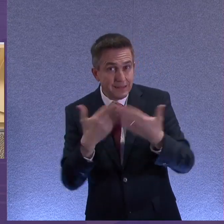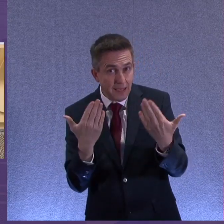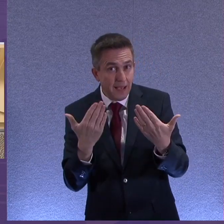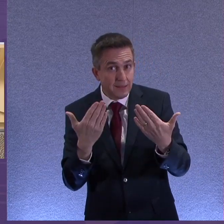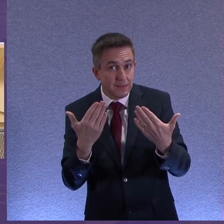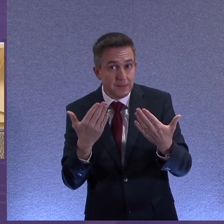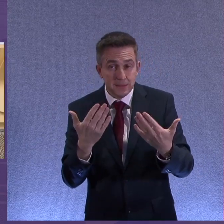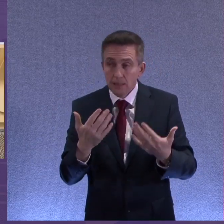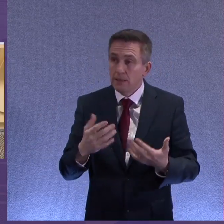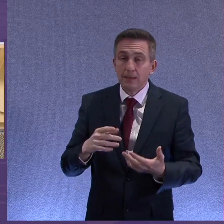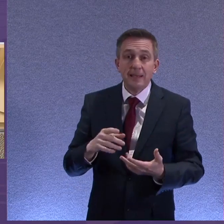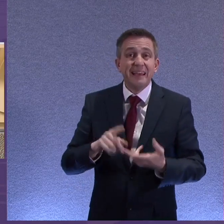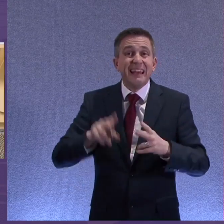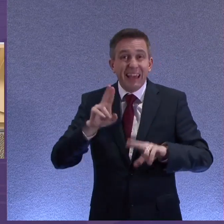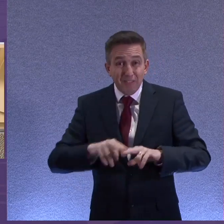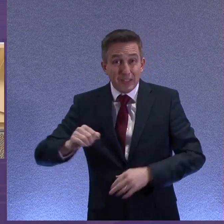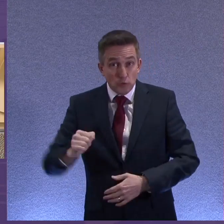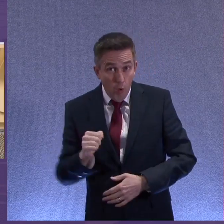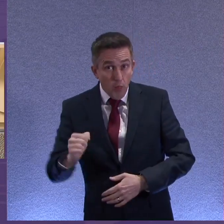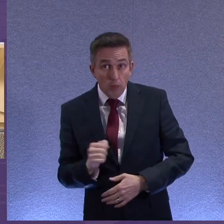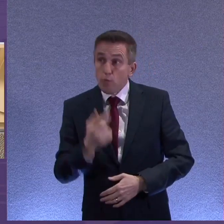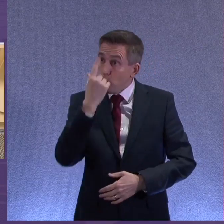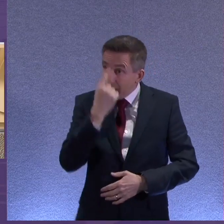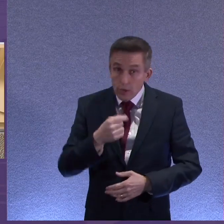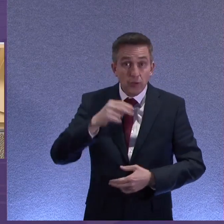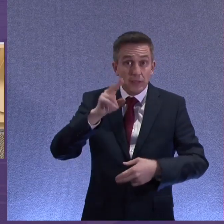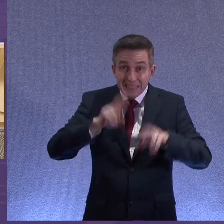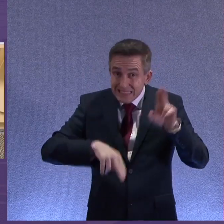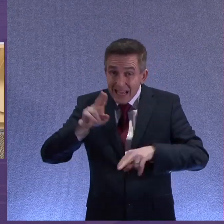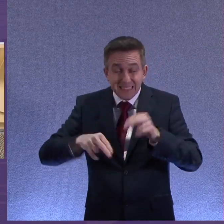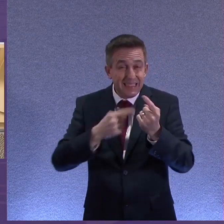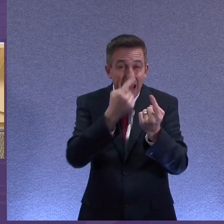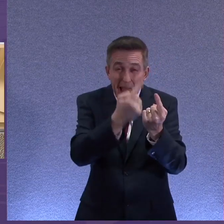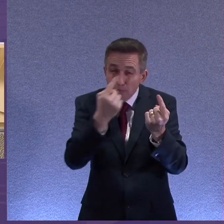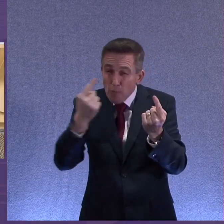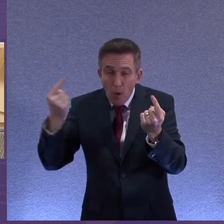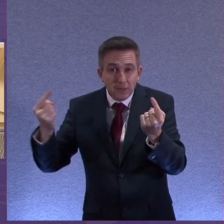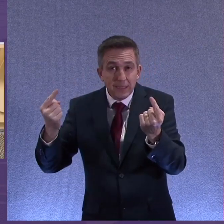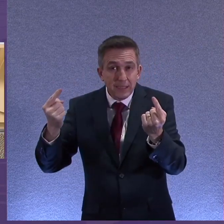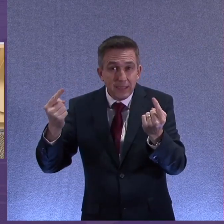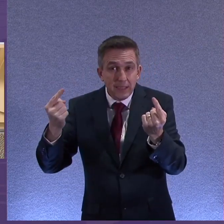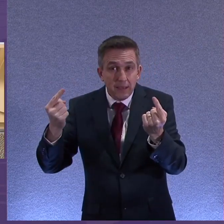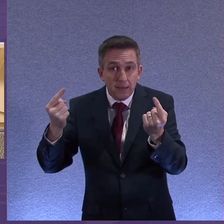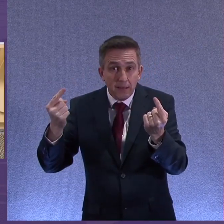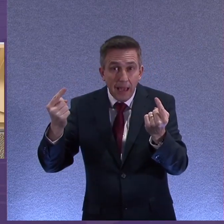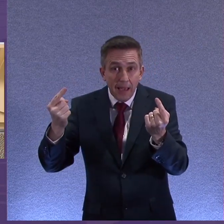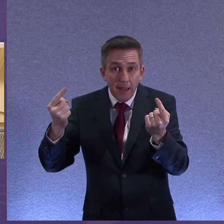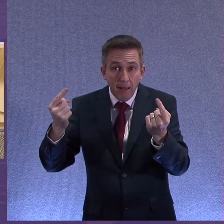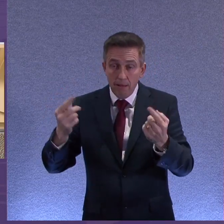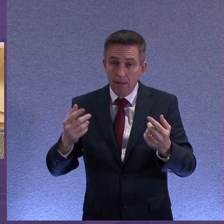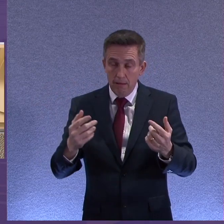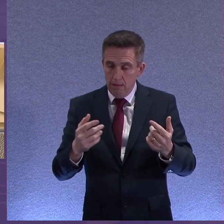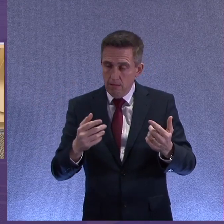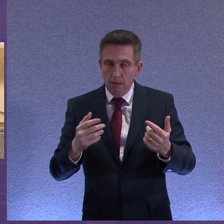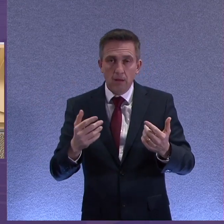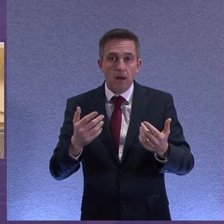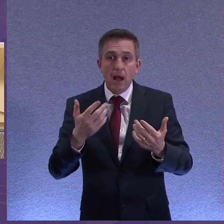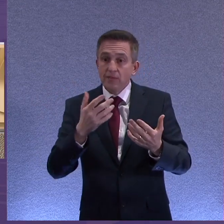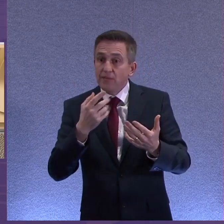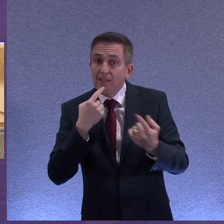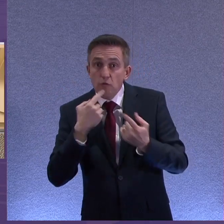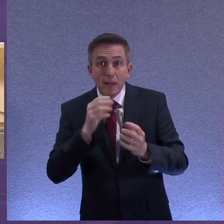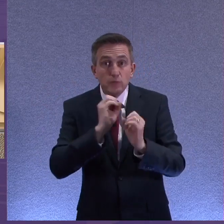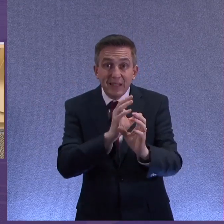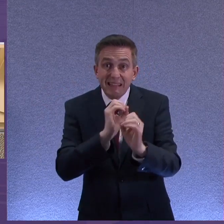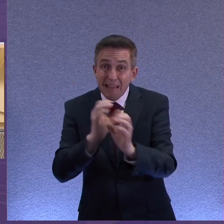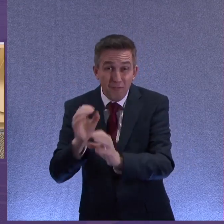to test everybody with symptoms right now, and we got positive cases, the advice we'd be given to those positive cases is exactly